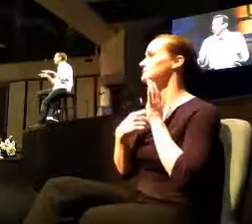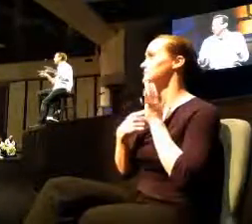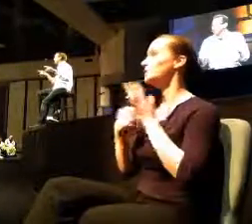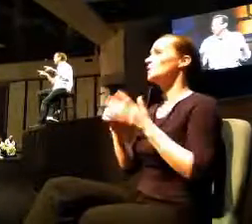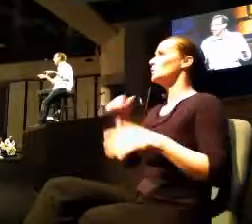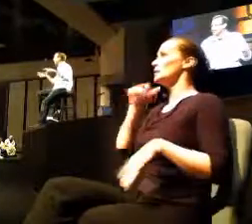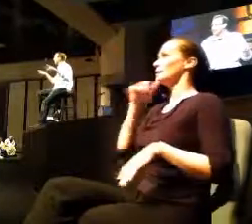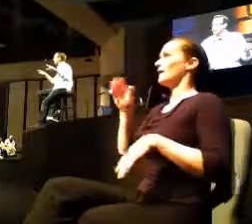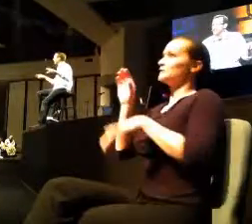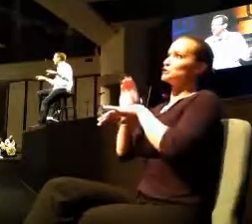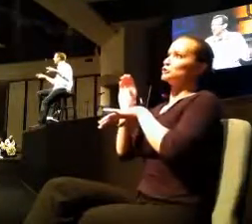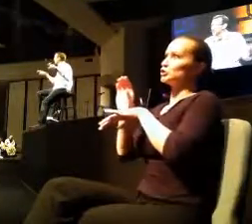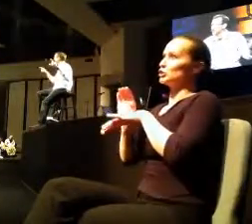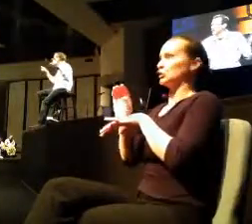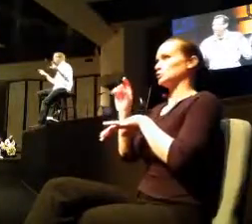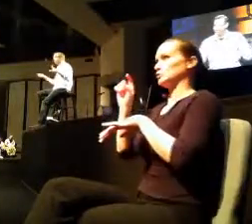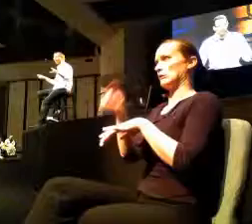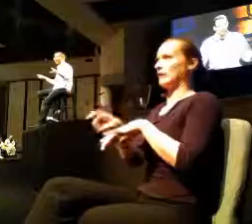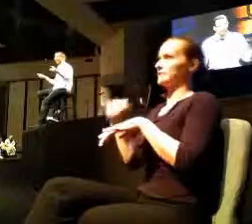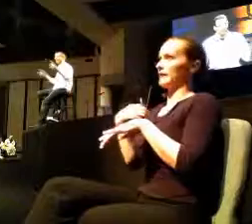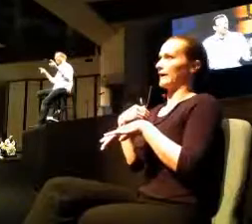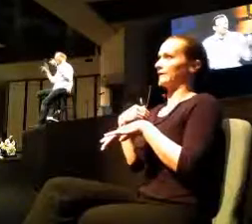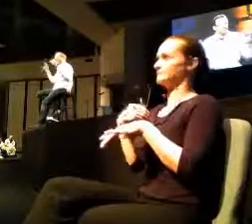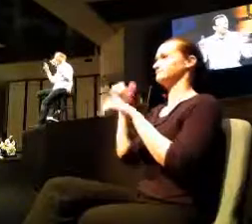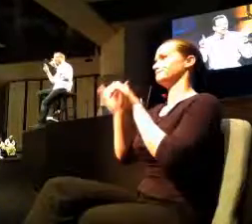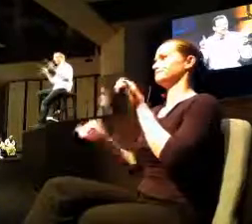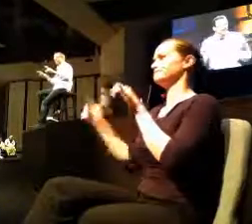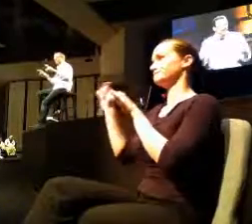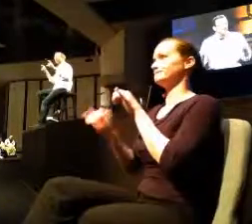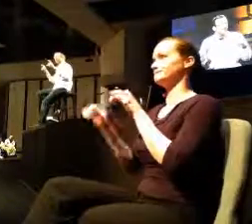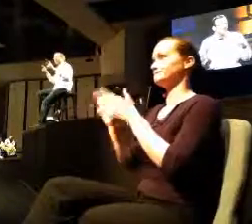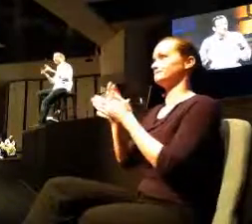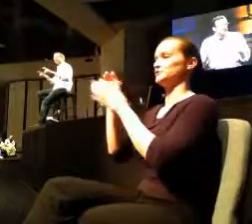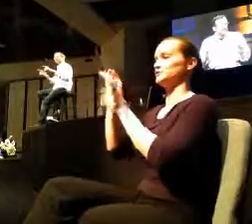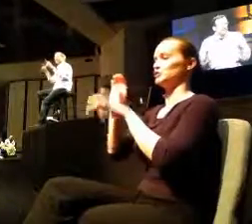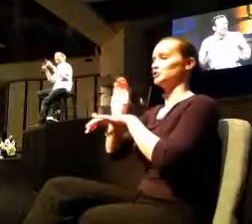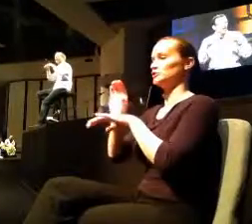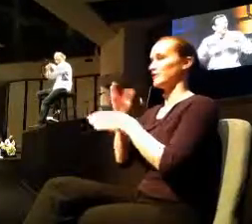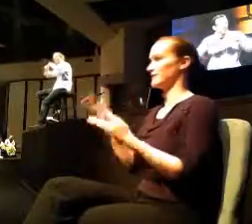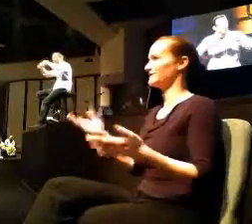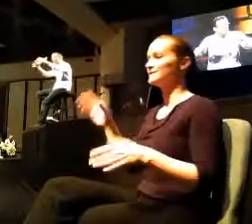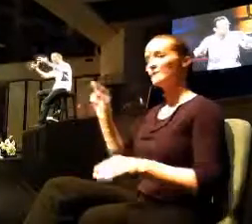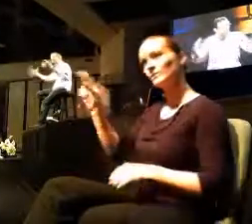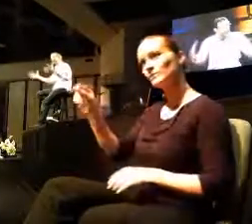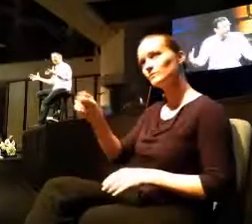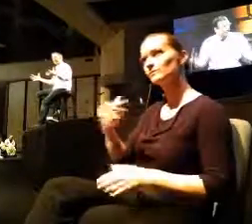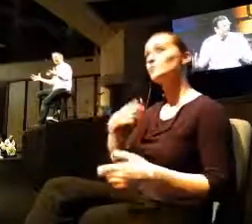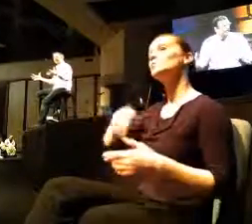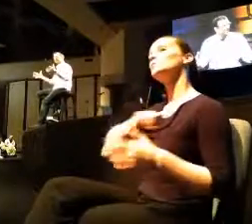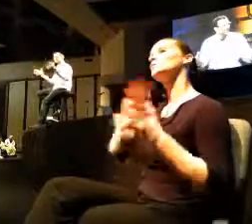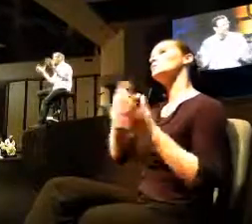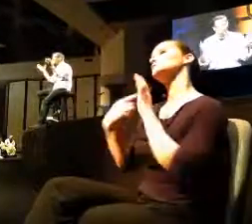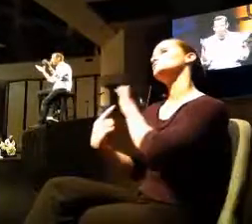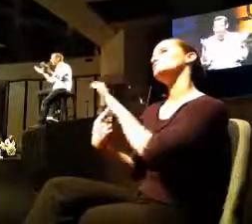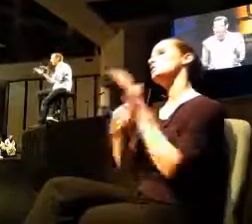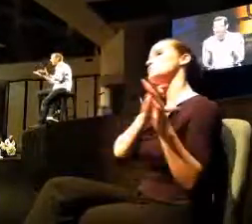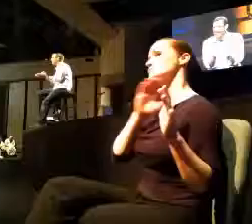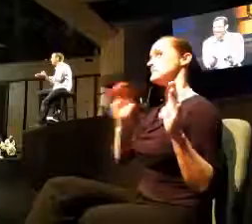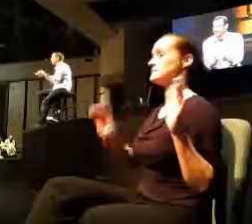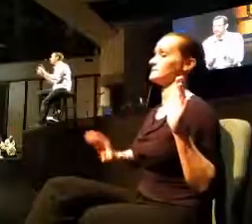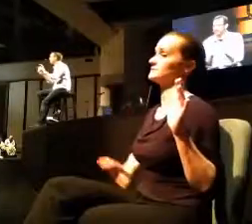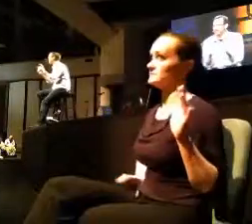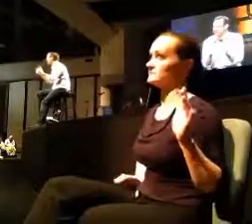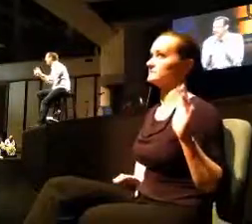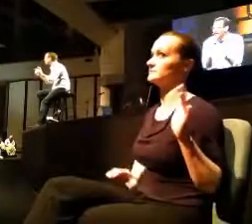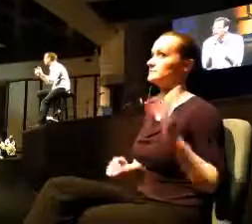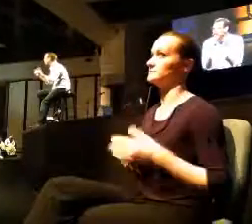that's defending our dogma and doctrine and certain practices, but a life-giving community that is expressing that